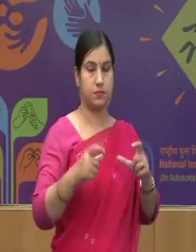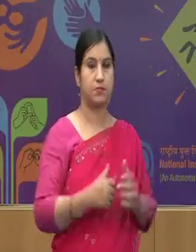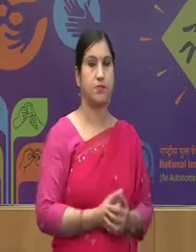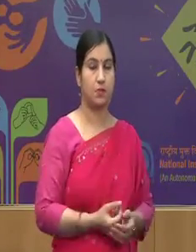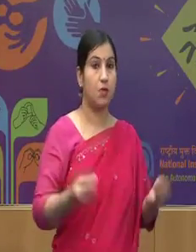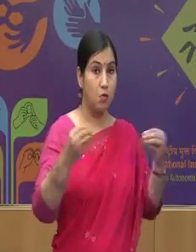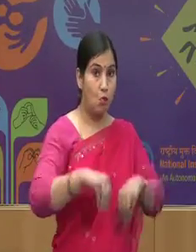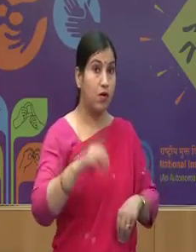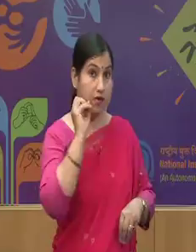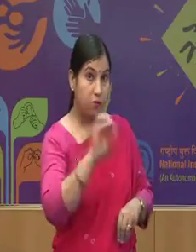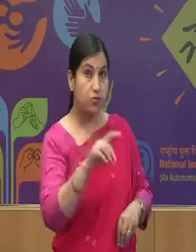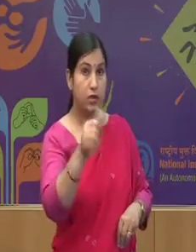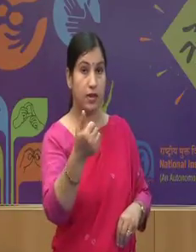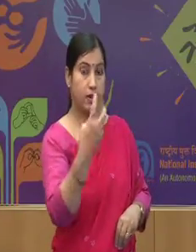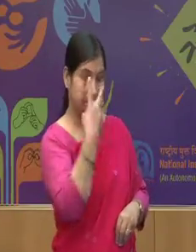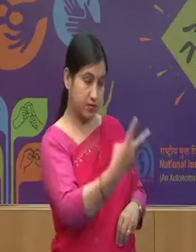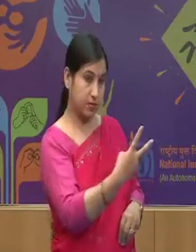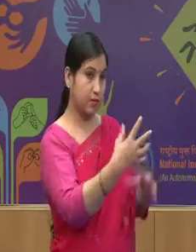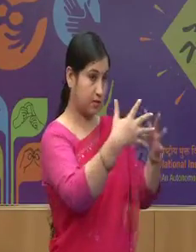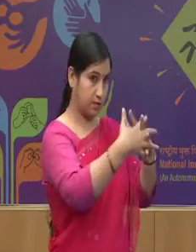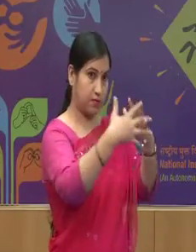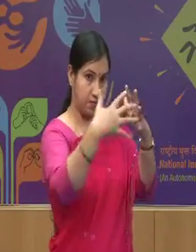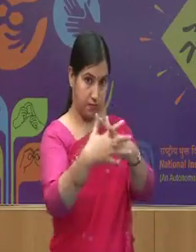For more information, you can visit our website